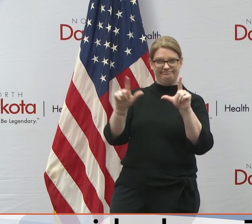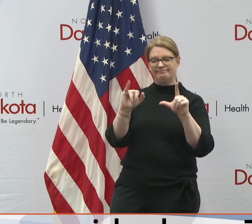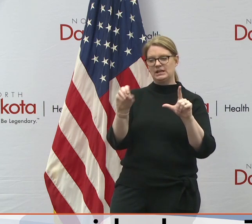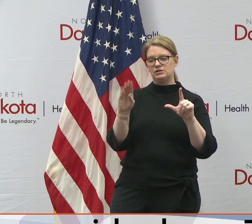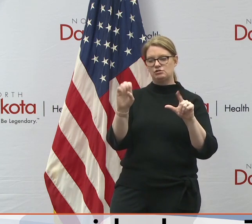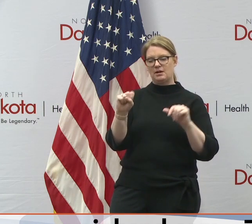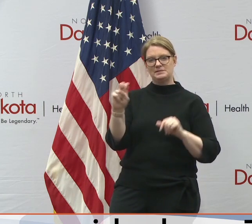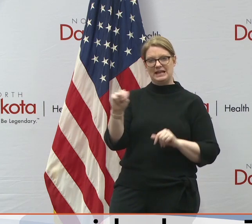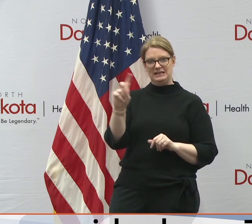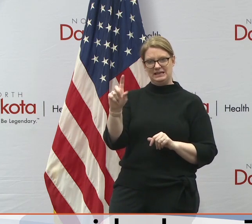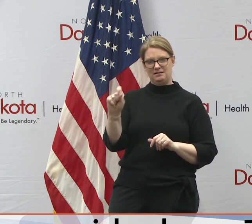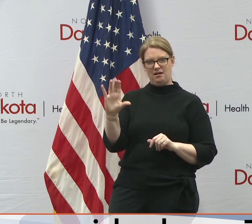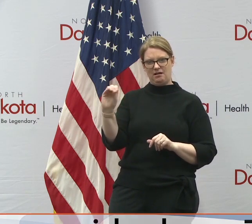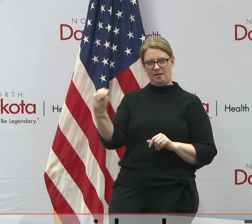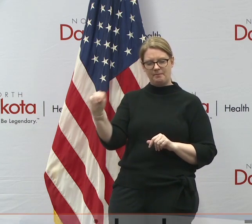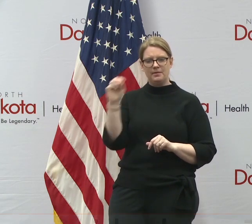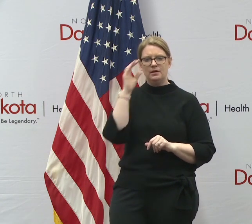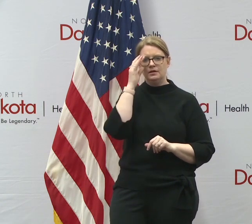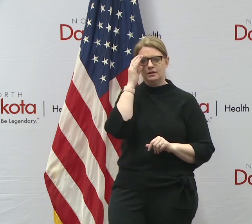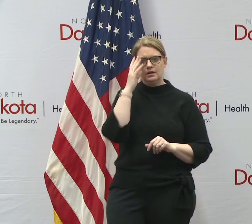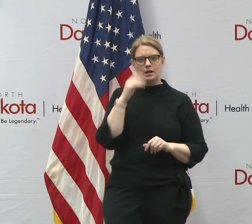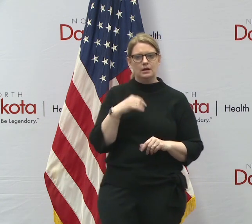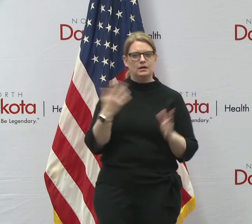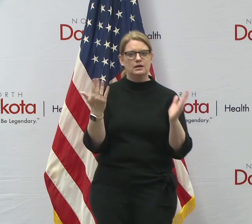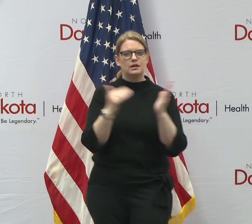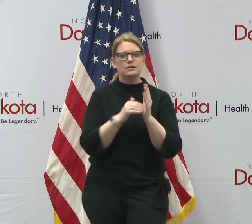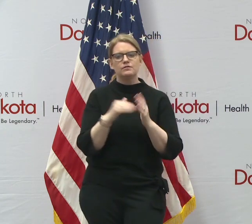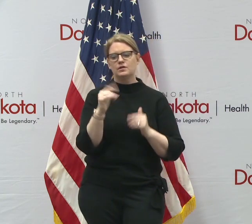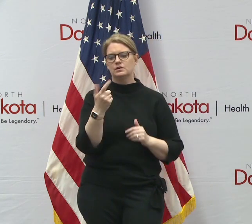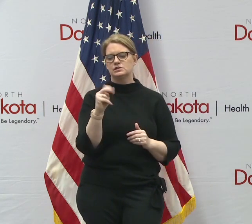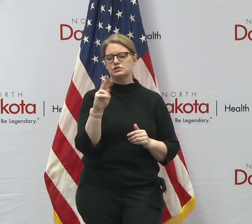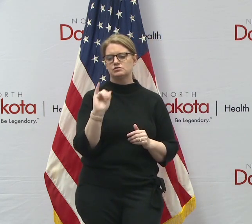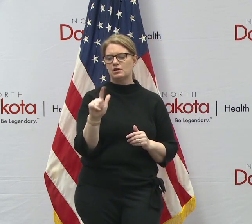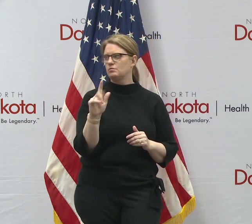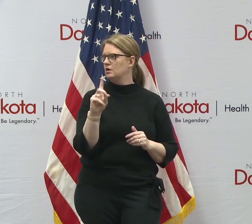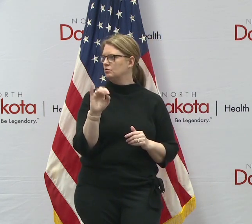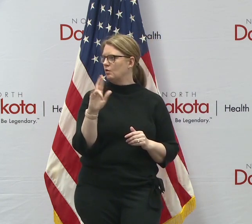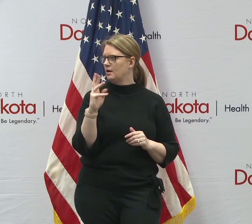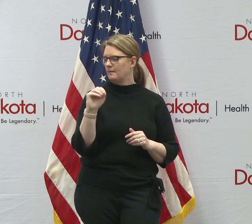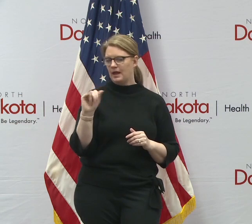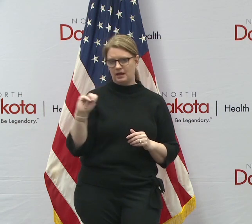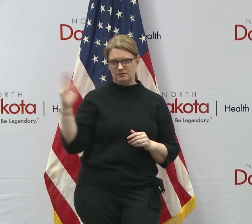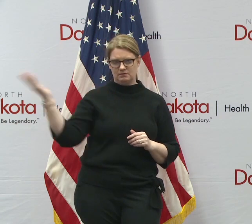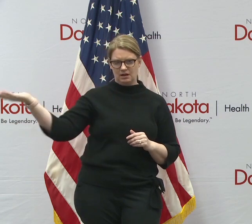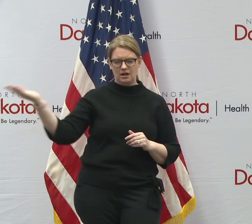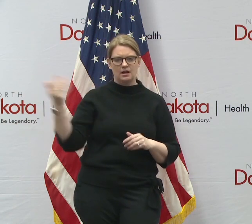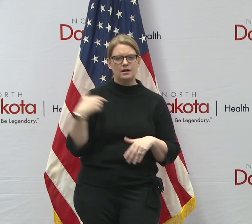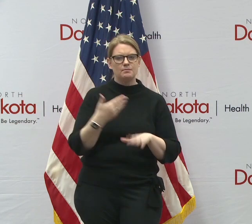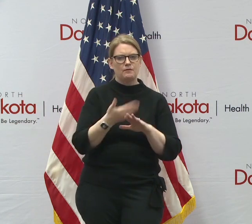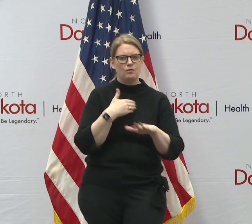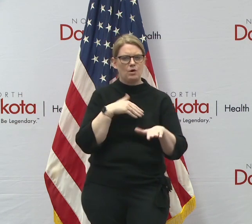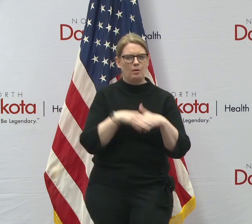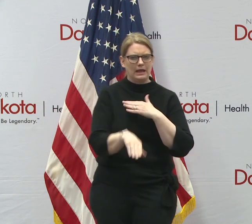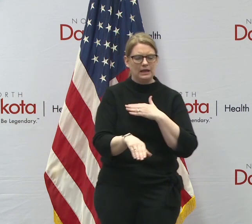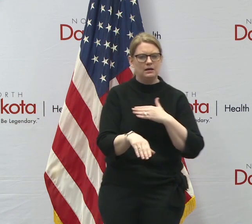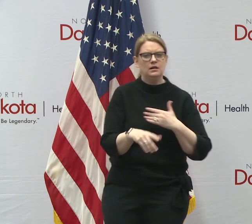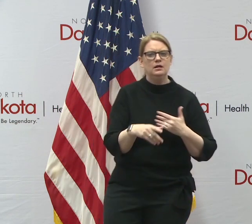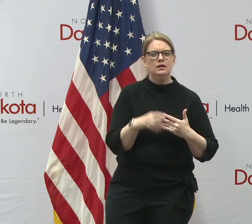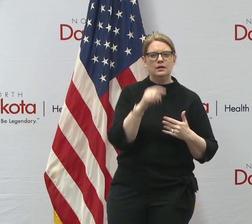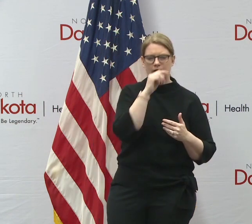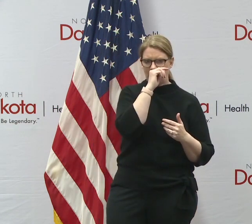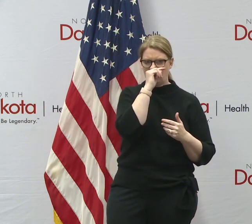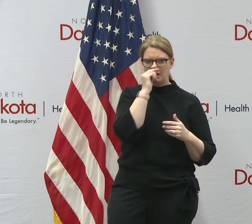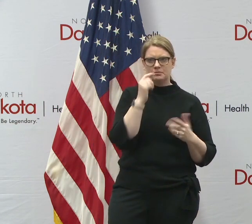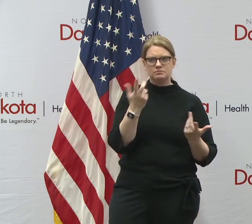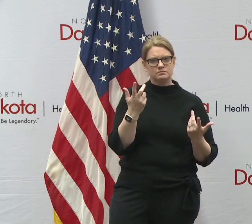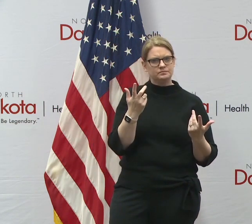jobsnd.com. The other plug, which I want to put in here for General Dorman, again, before going into this thing, we have, we